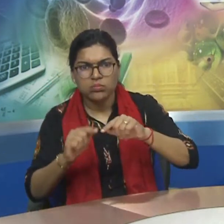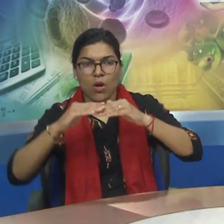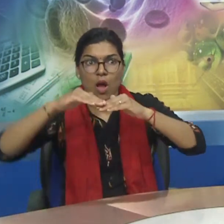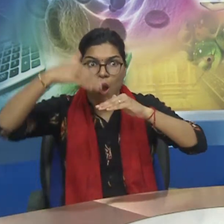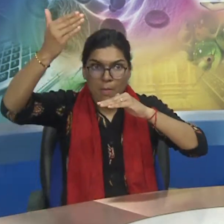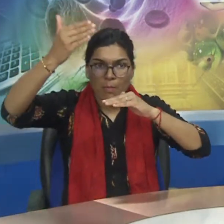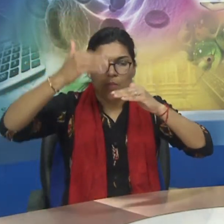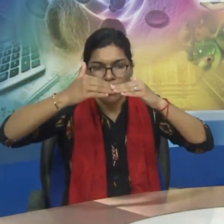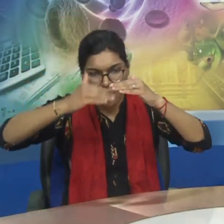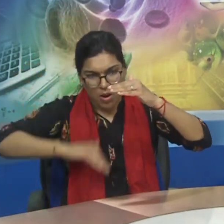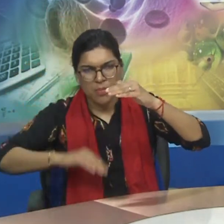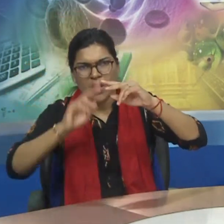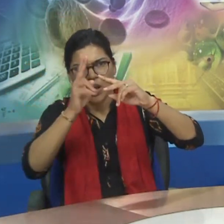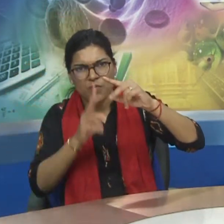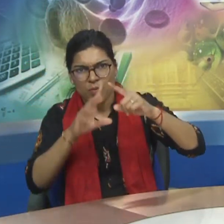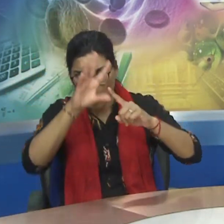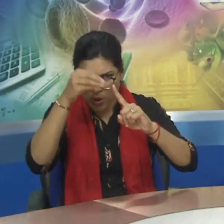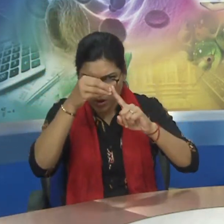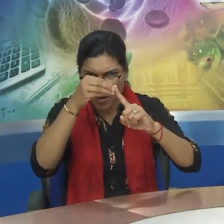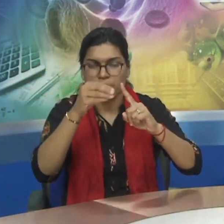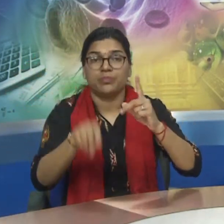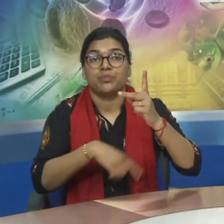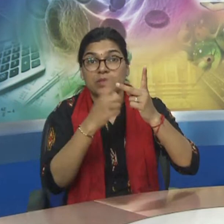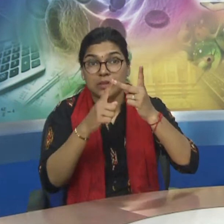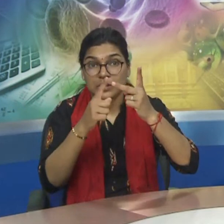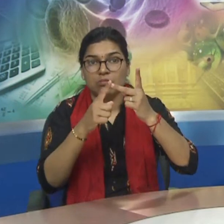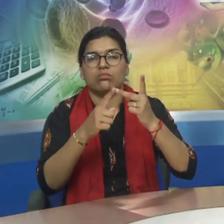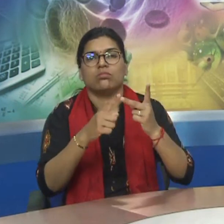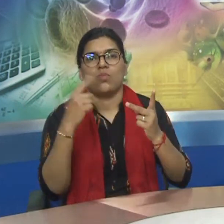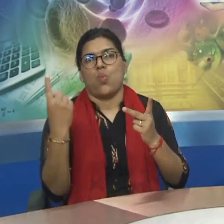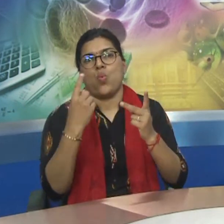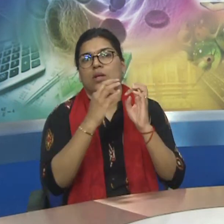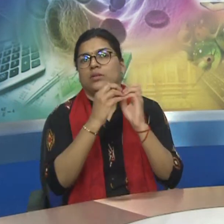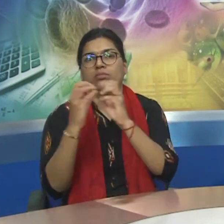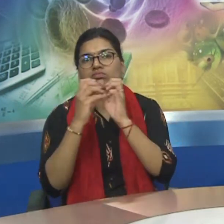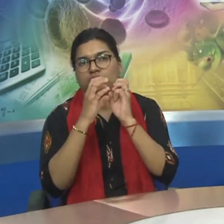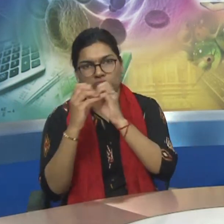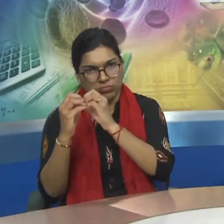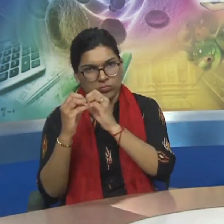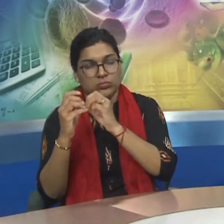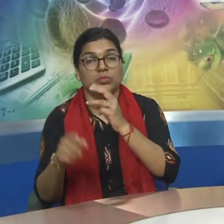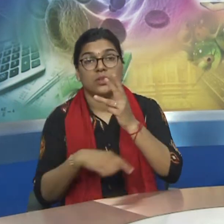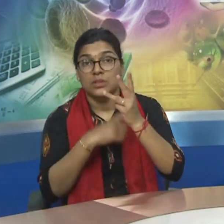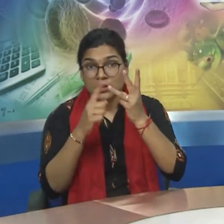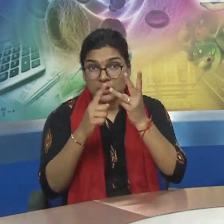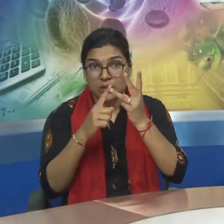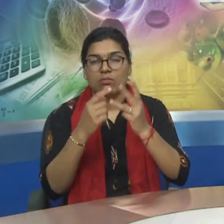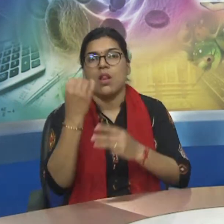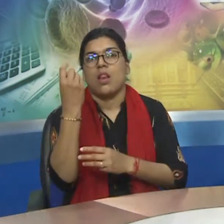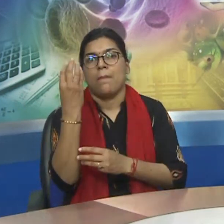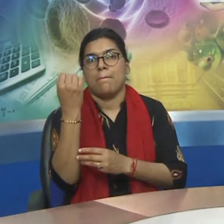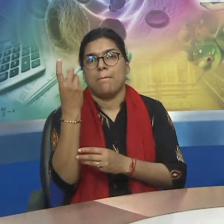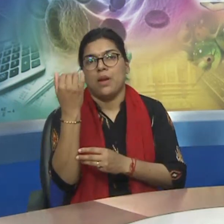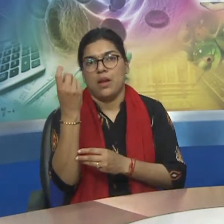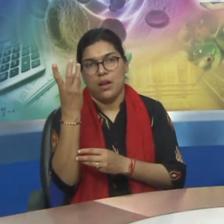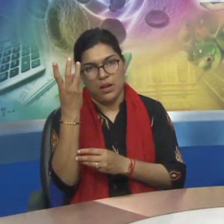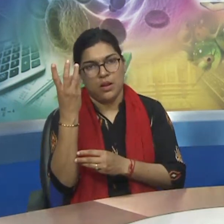There are 4 options. Formula, text. Option B is text. Option C